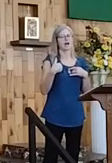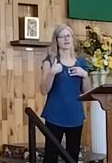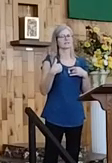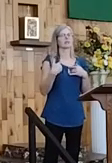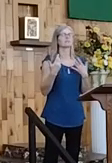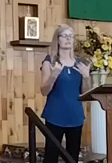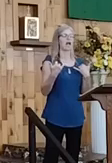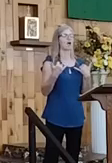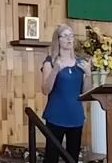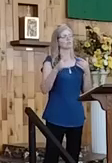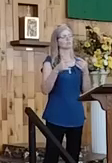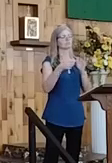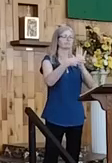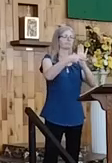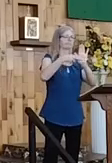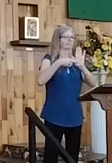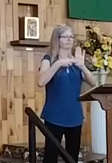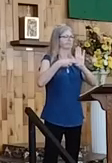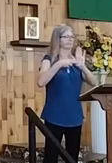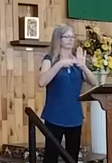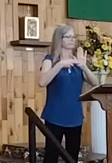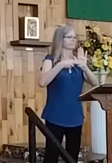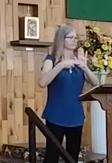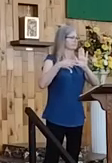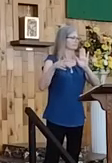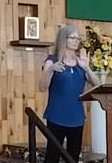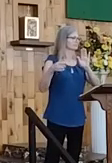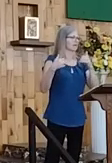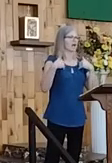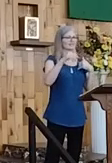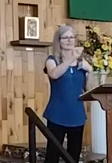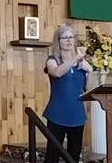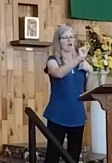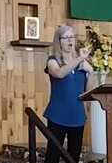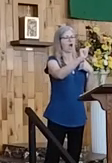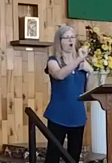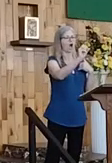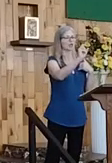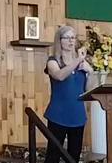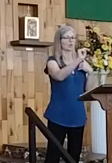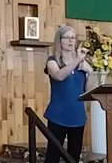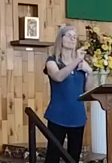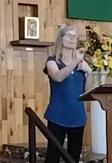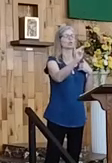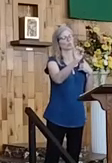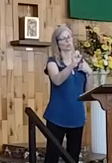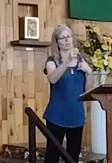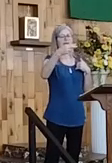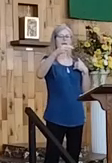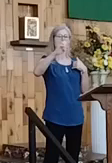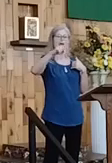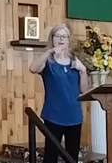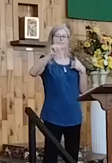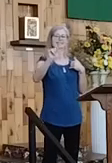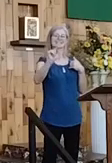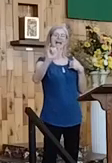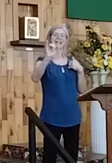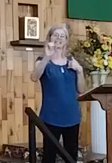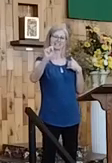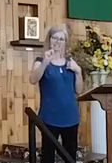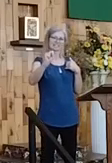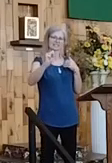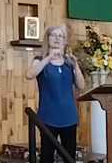now diagnosed and got the diagnosis is she has autoimmune hepatitis, the beginnings of cirrhosis, and